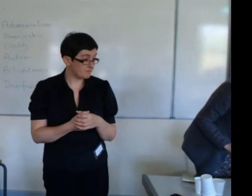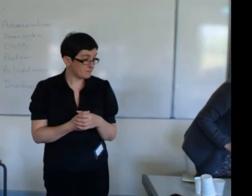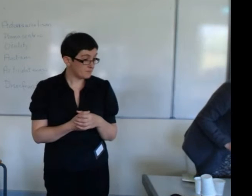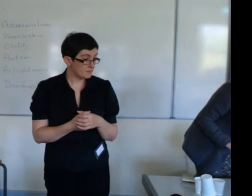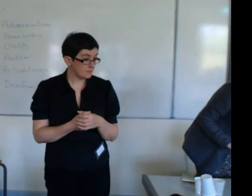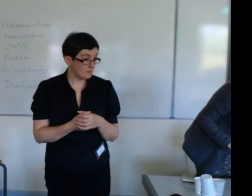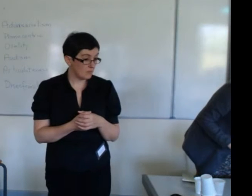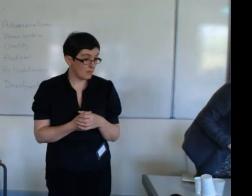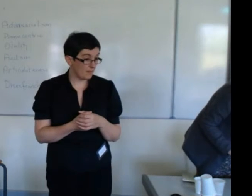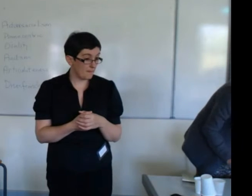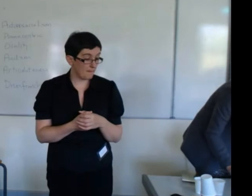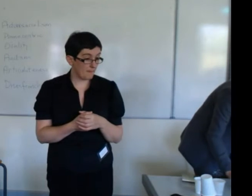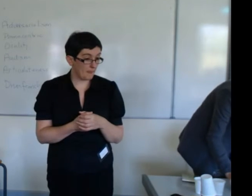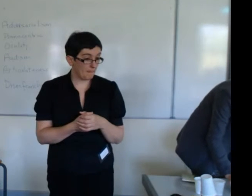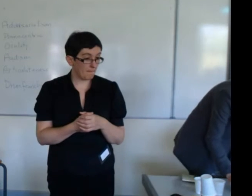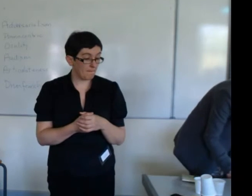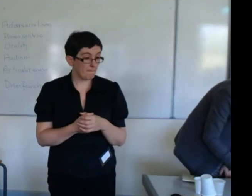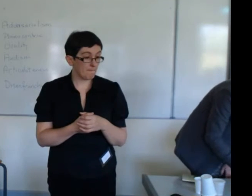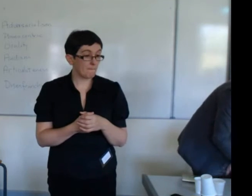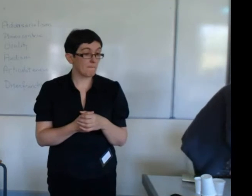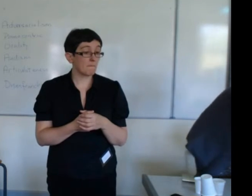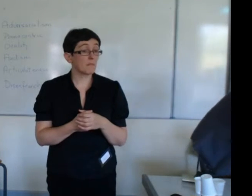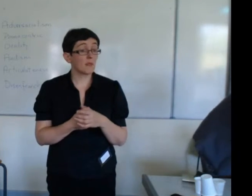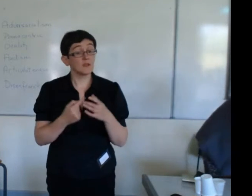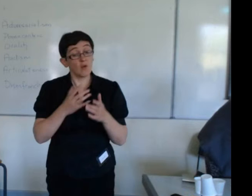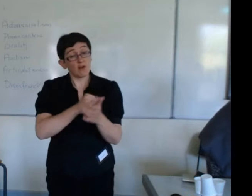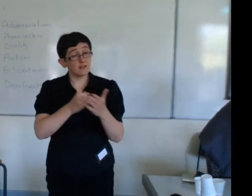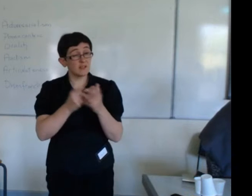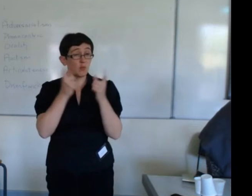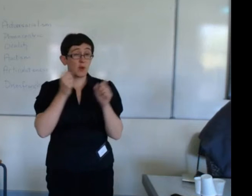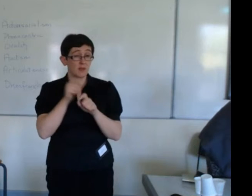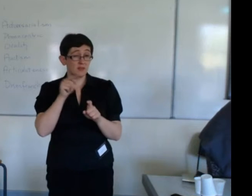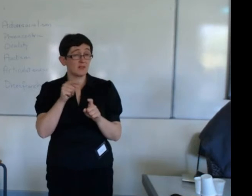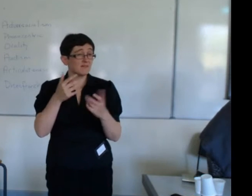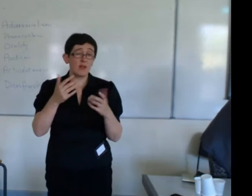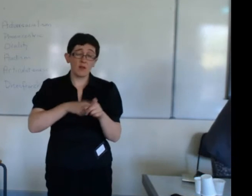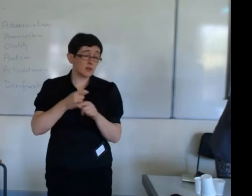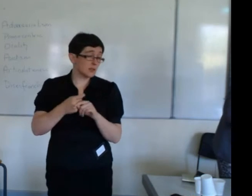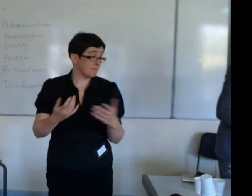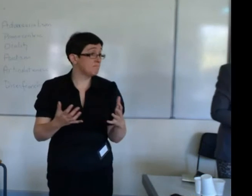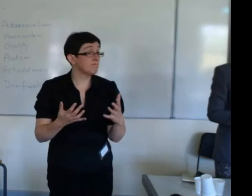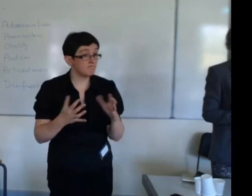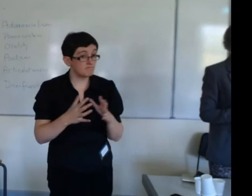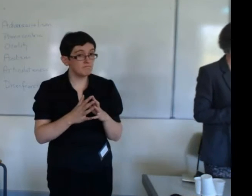So I suppose we've been aware of this as an organisation for a long time, but we